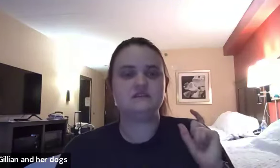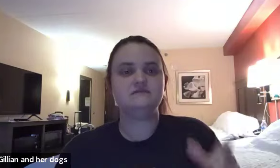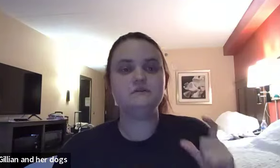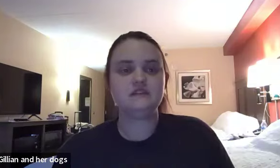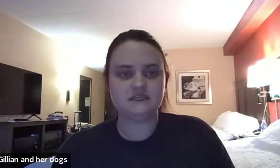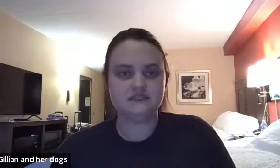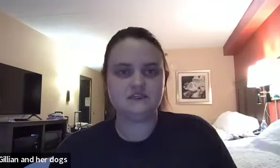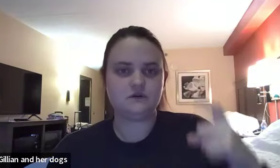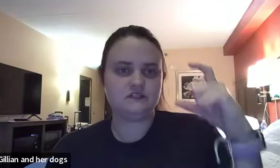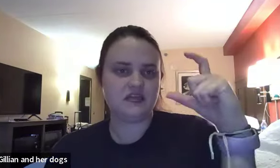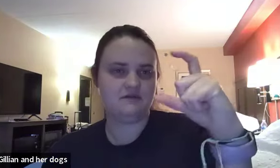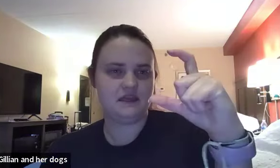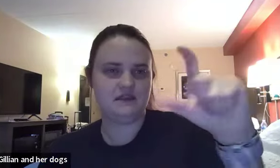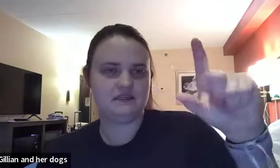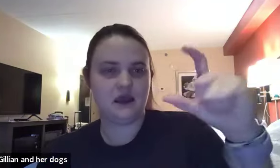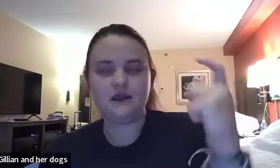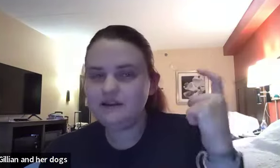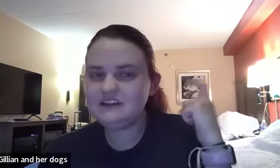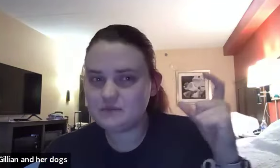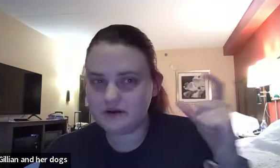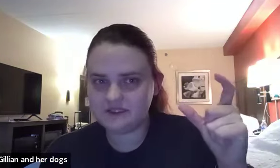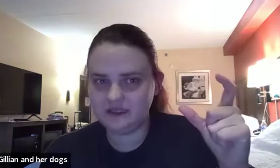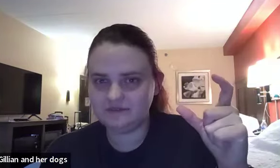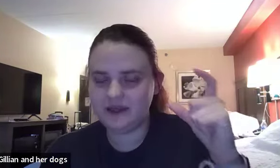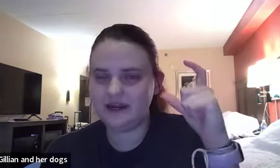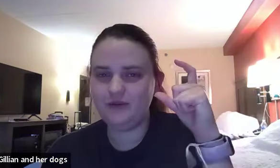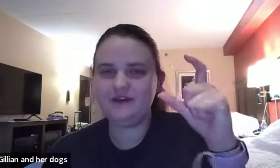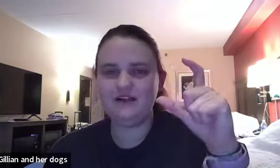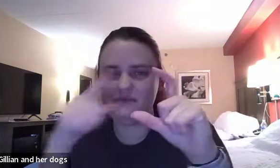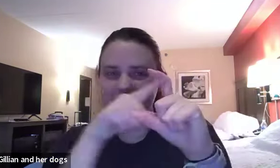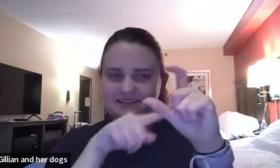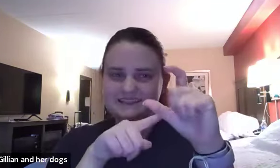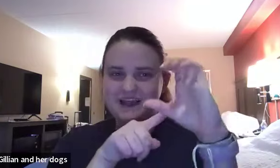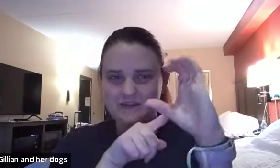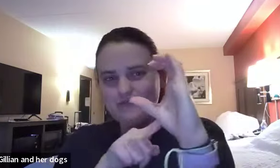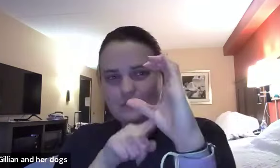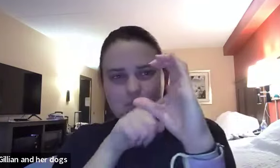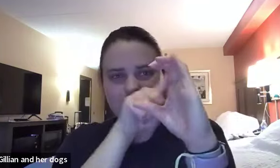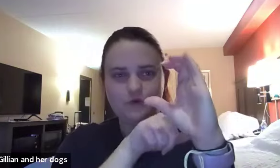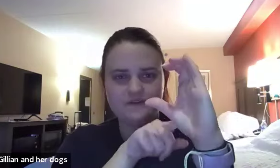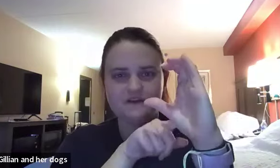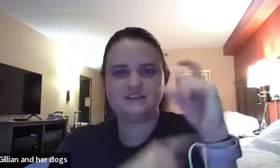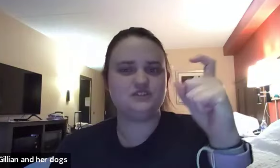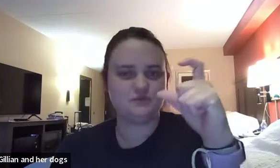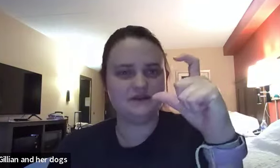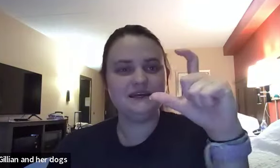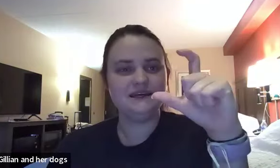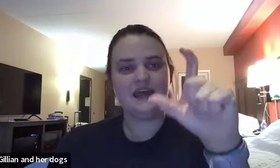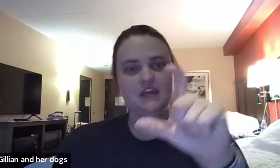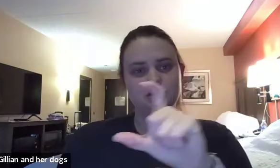sign for police is going to have a, like, I call it a small c. And I only call it that because it's not a full four fingers, it's just one. And you're going